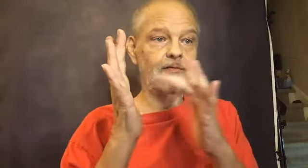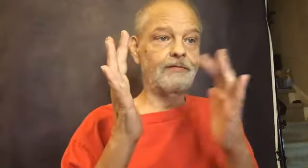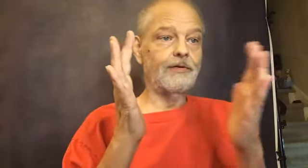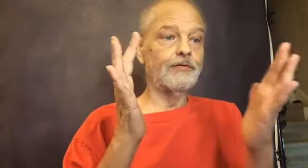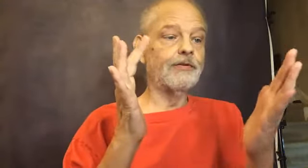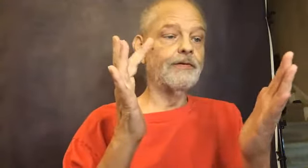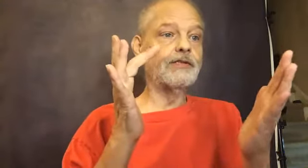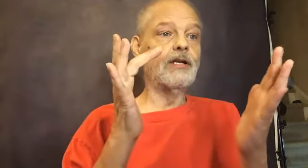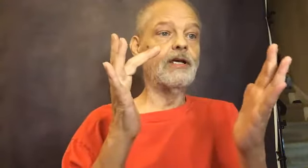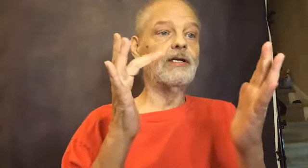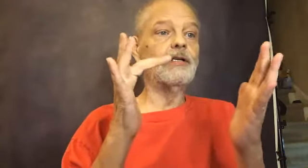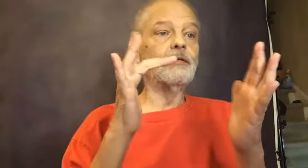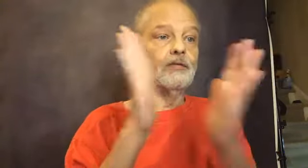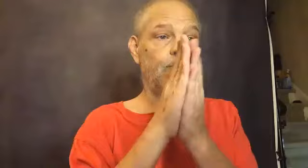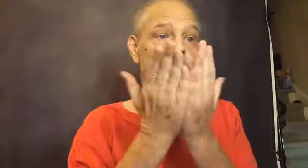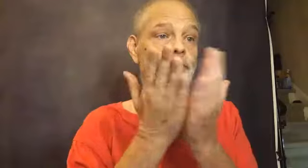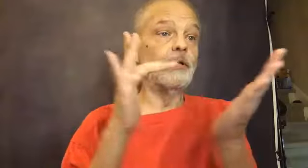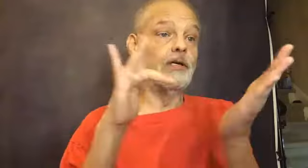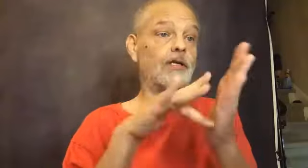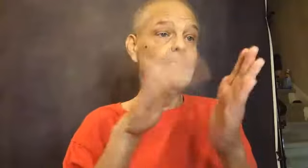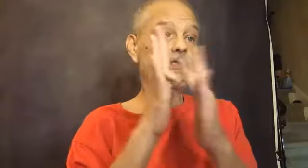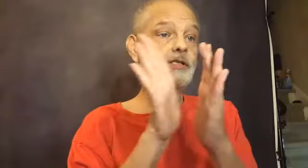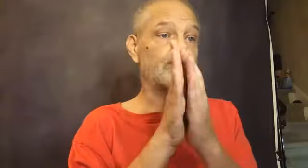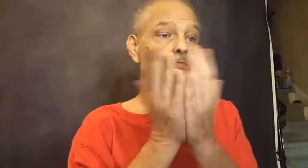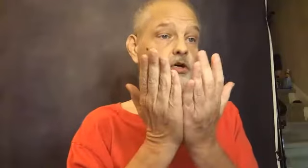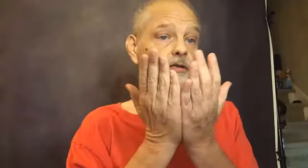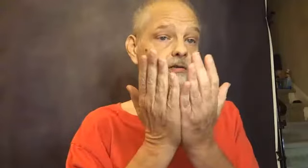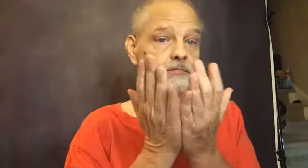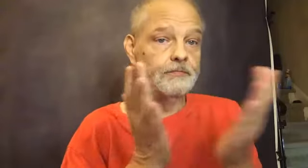for the crucifixion and book, Jesus' book.